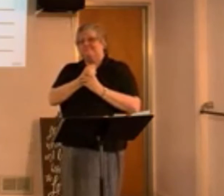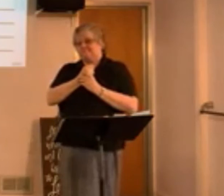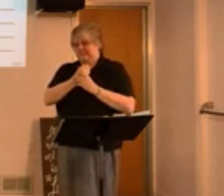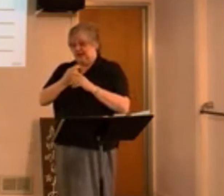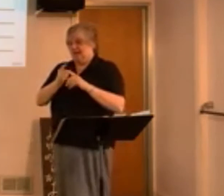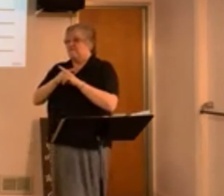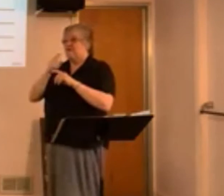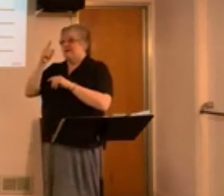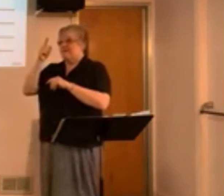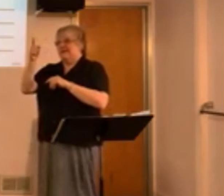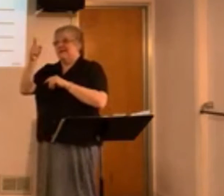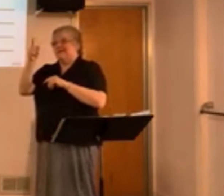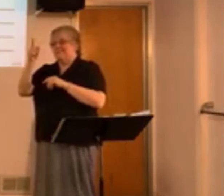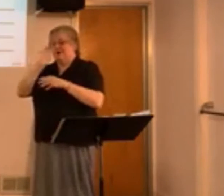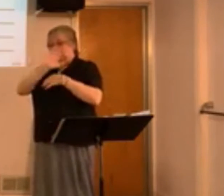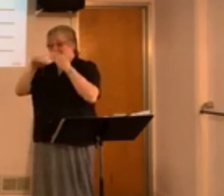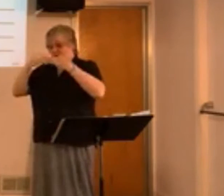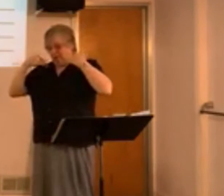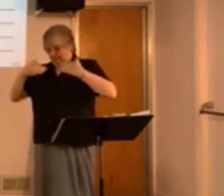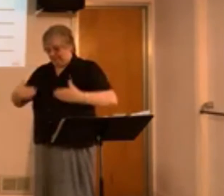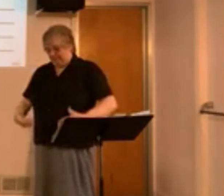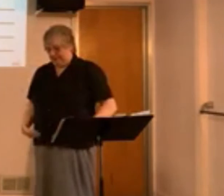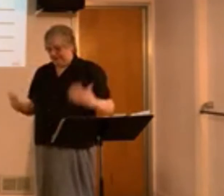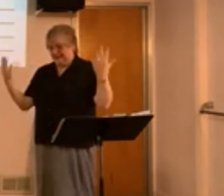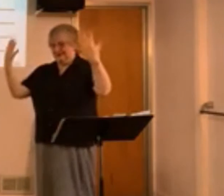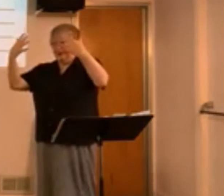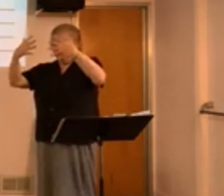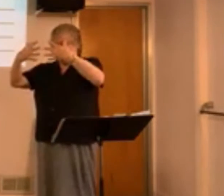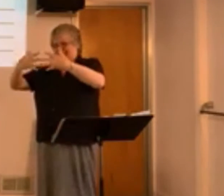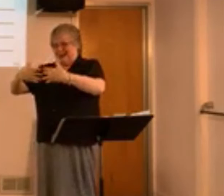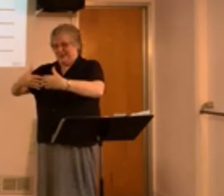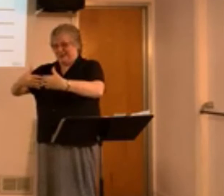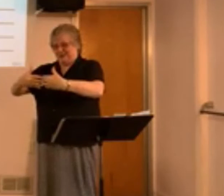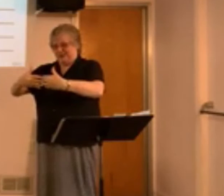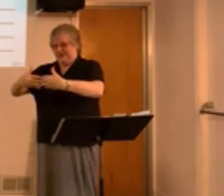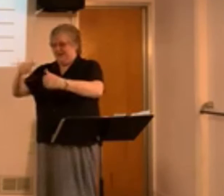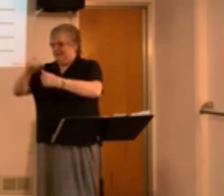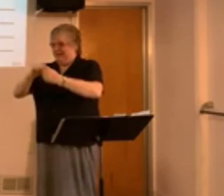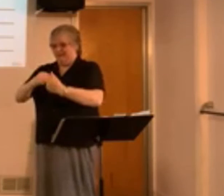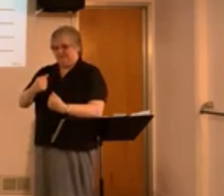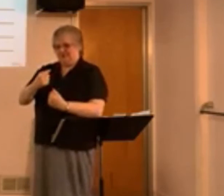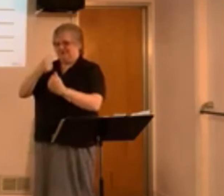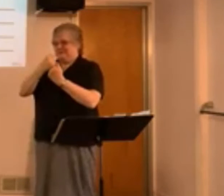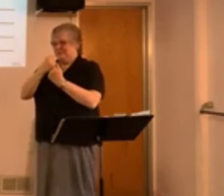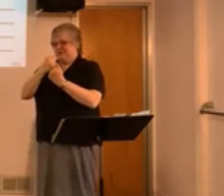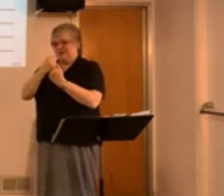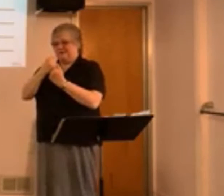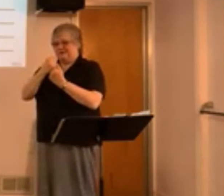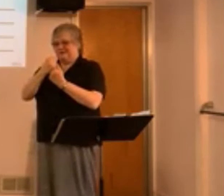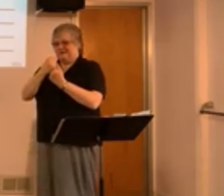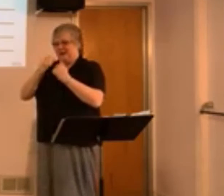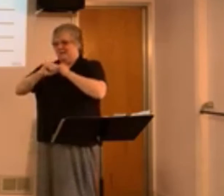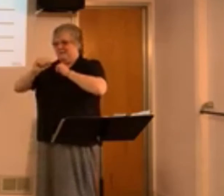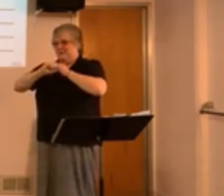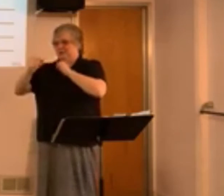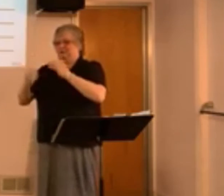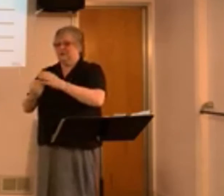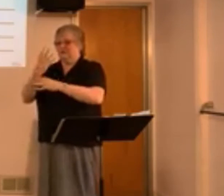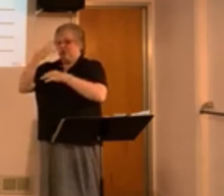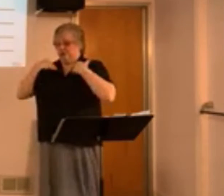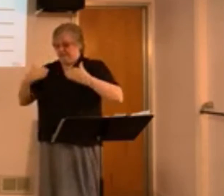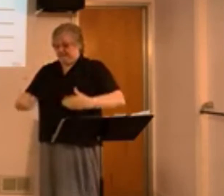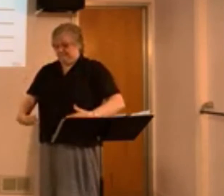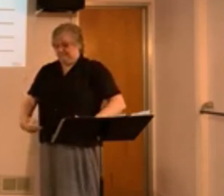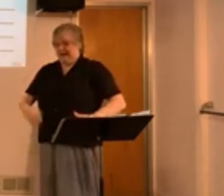From him, the whole body fitted together and knit together by every supporting ligament promotes the growth of the body for